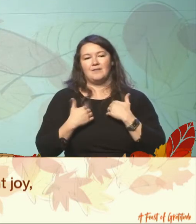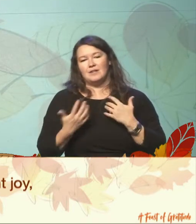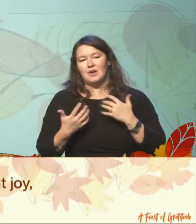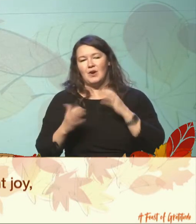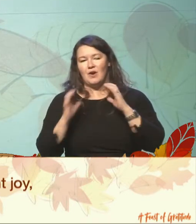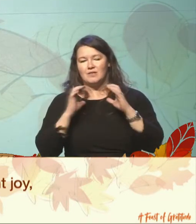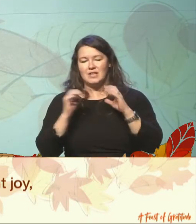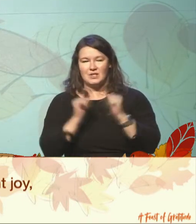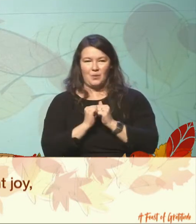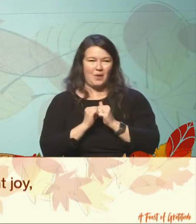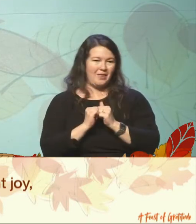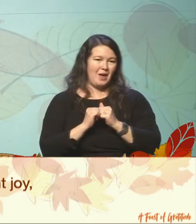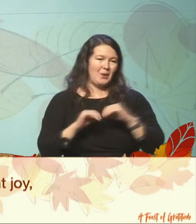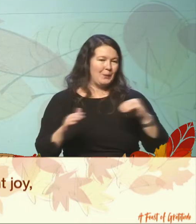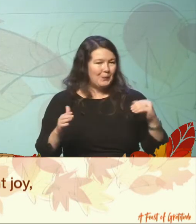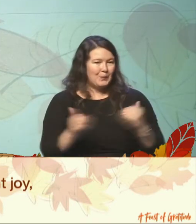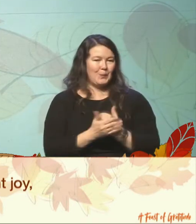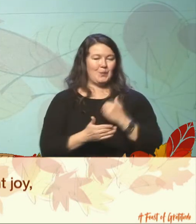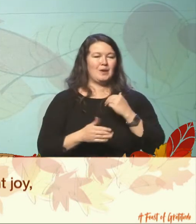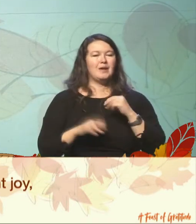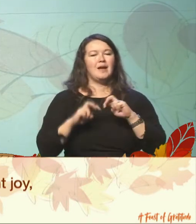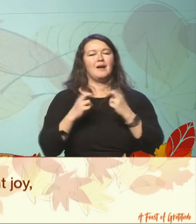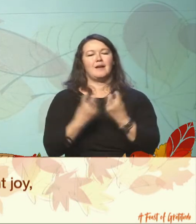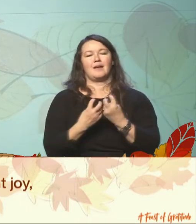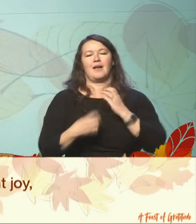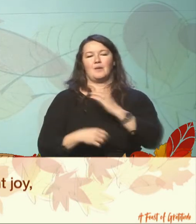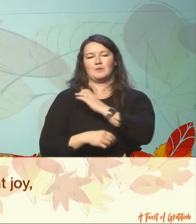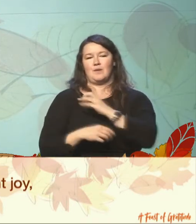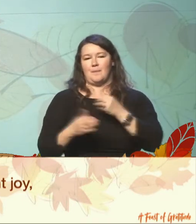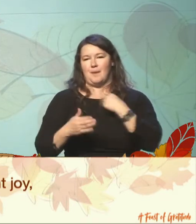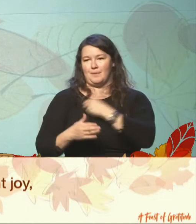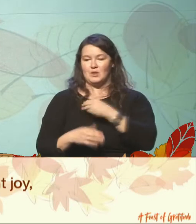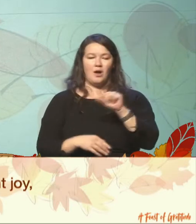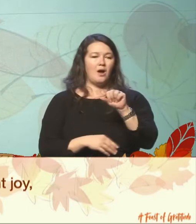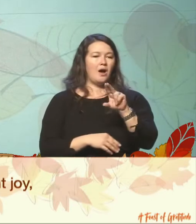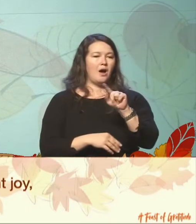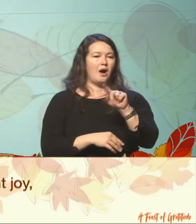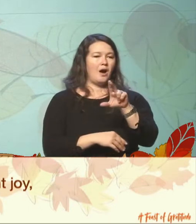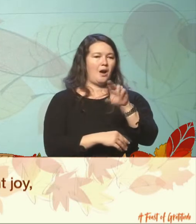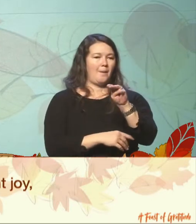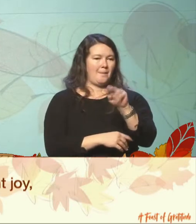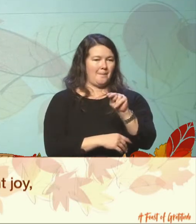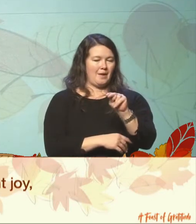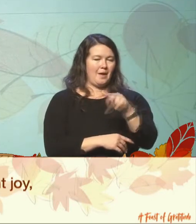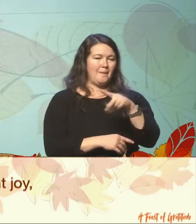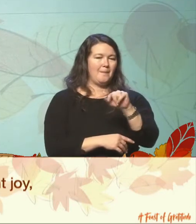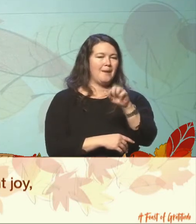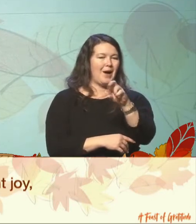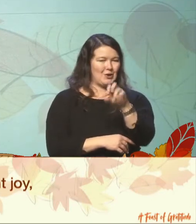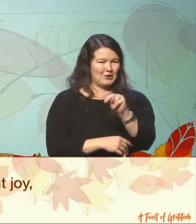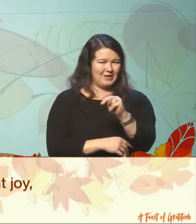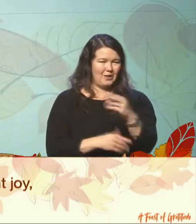council members. So do me a favor and welcome Autumn Patterson to the Crossroads stage this morning.